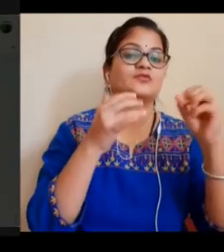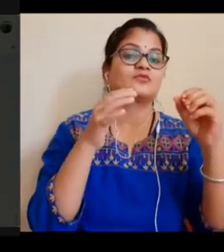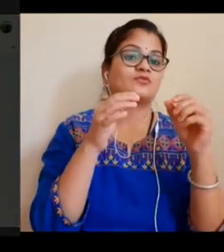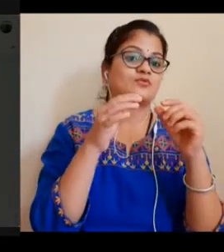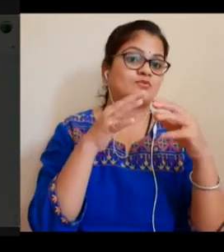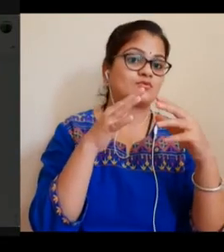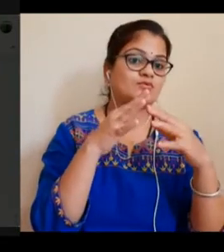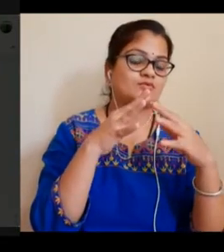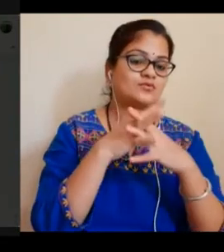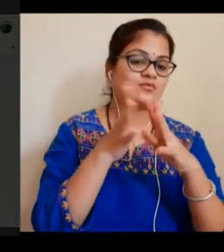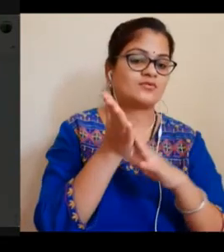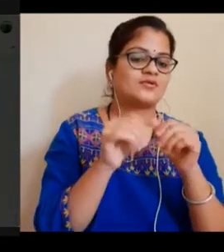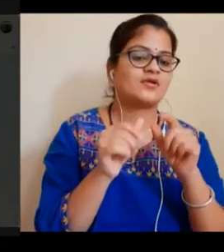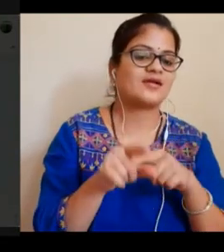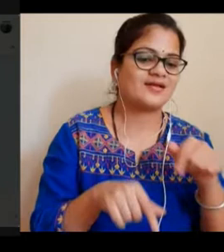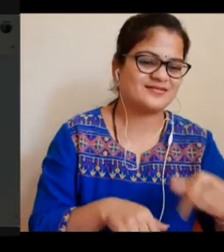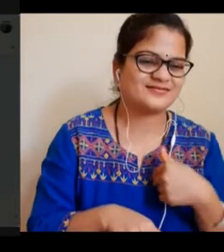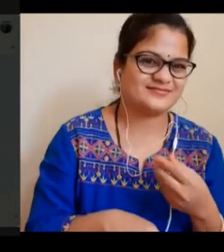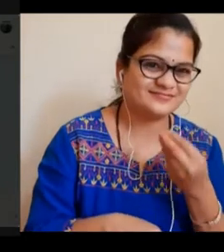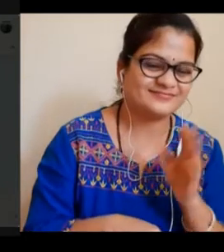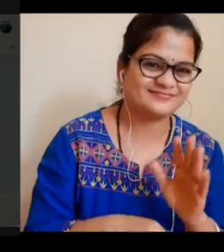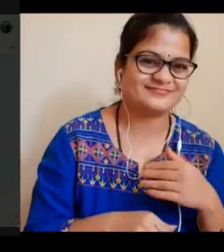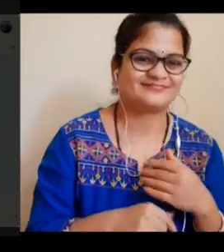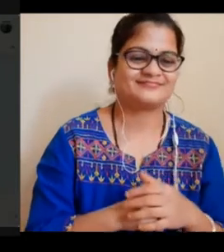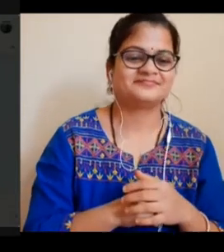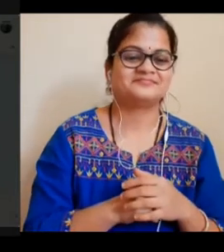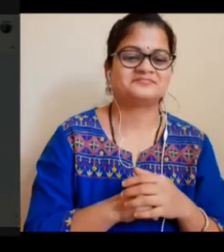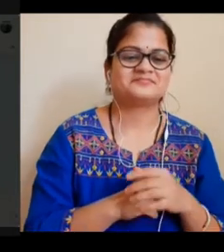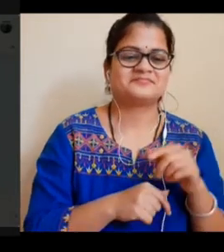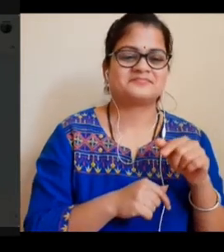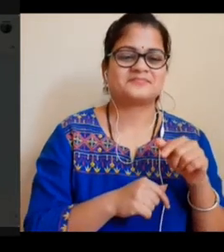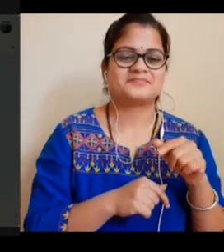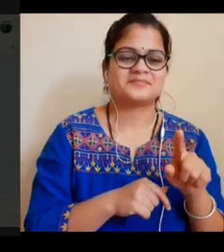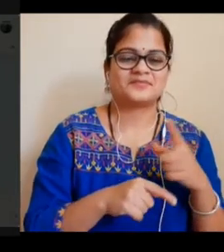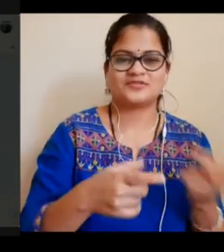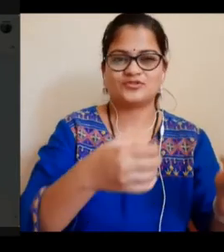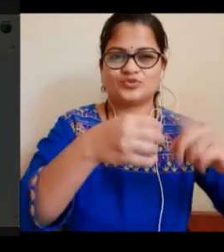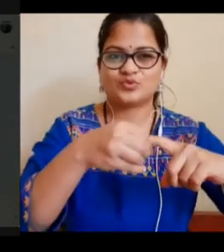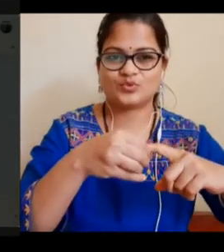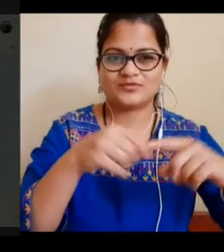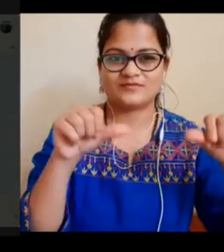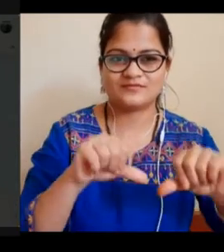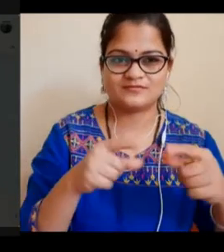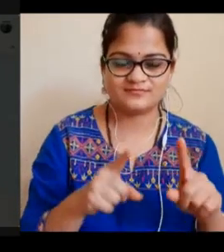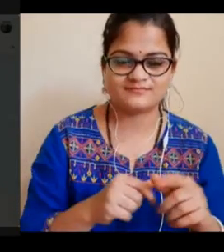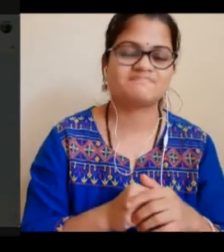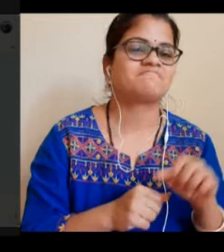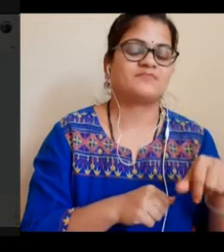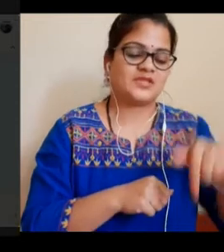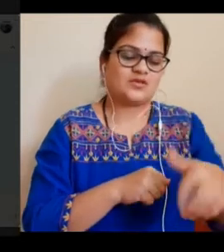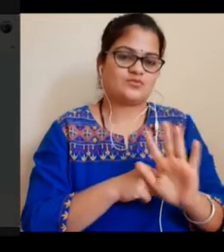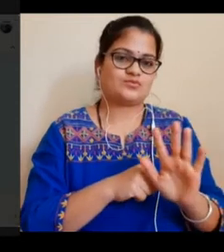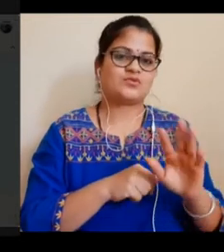with my mobile and I'm eating. Okay, so you can't. You won't be able to join this activity, right?